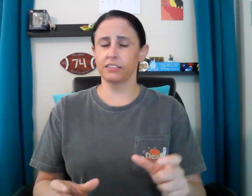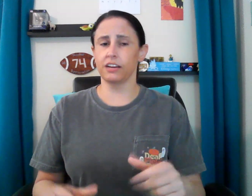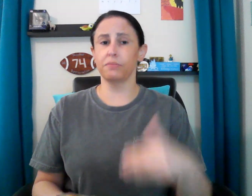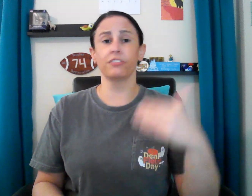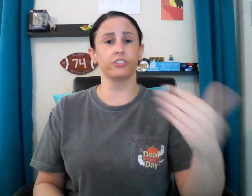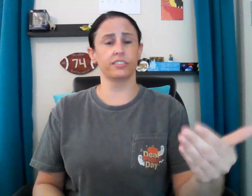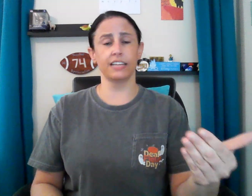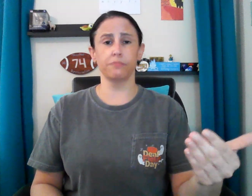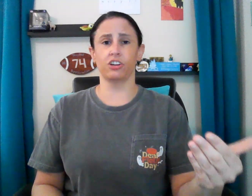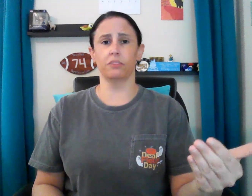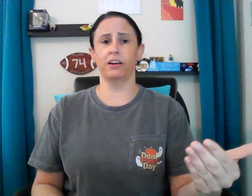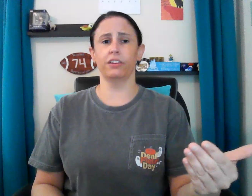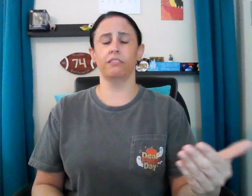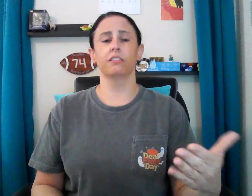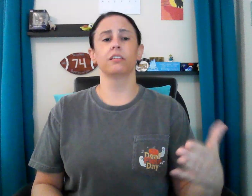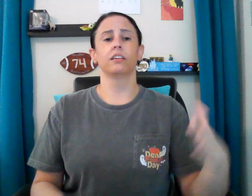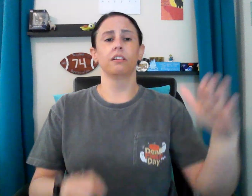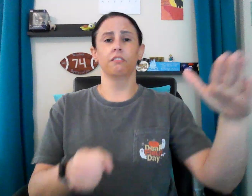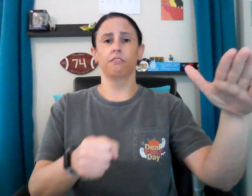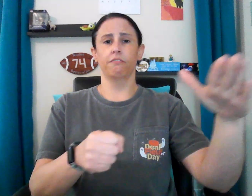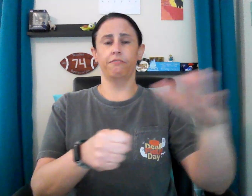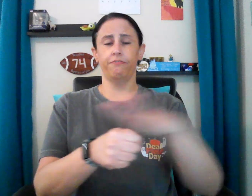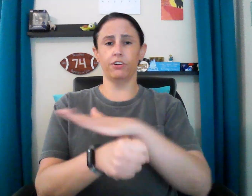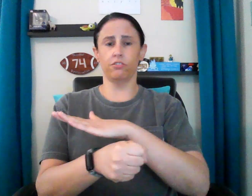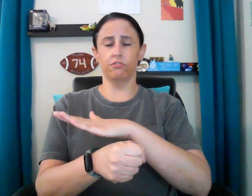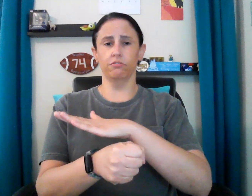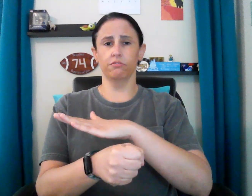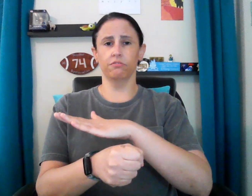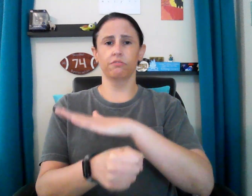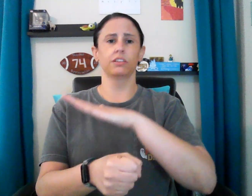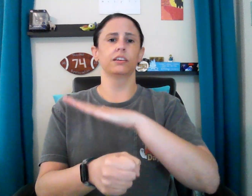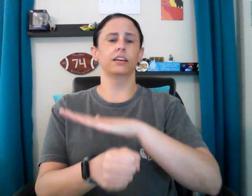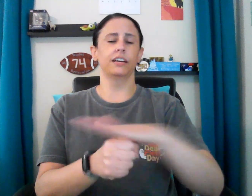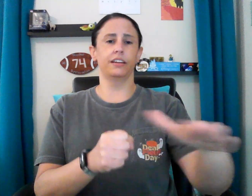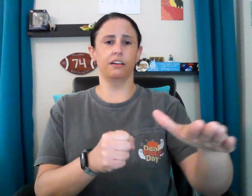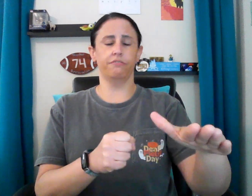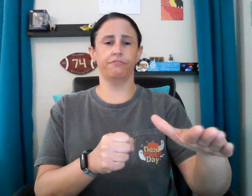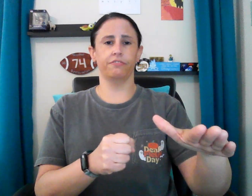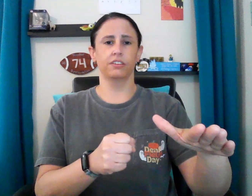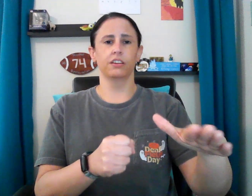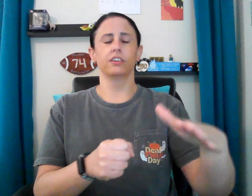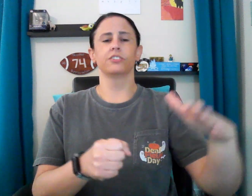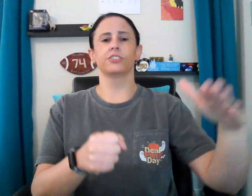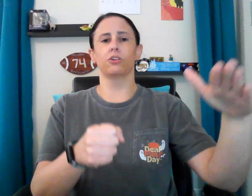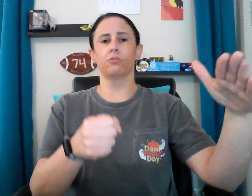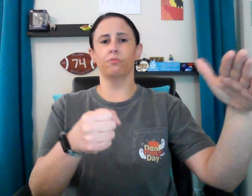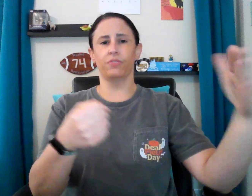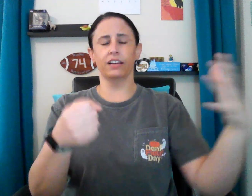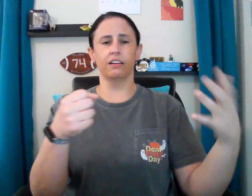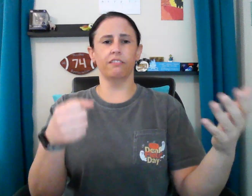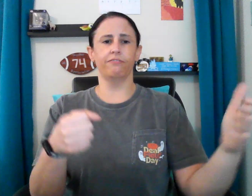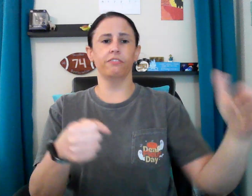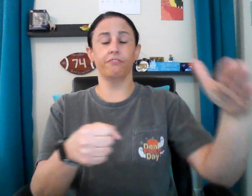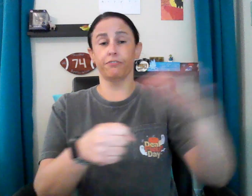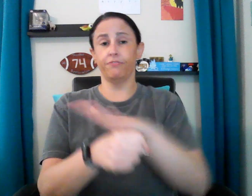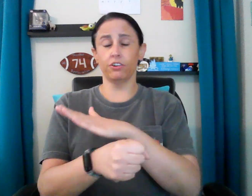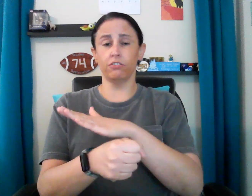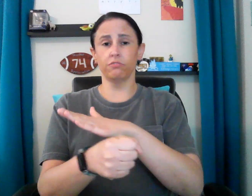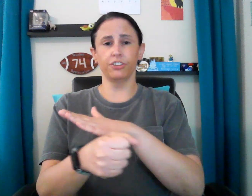up, and there's a snapshot about it. Full, enough. So think of, for full, you're